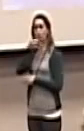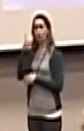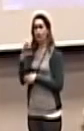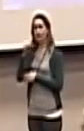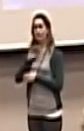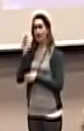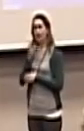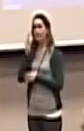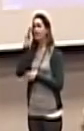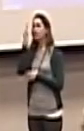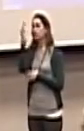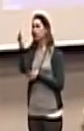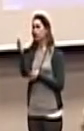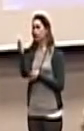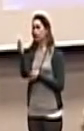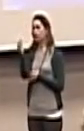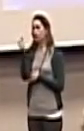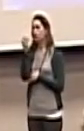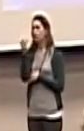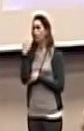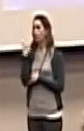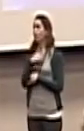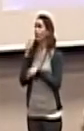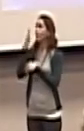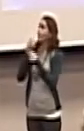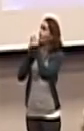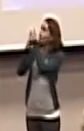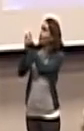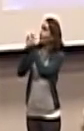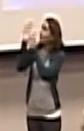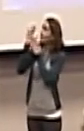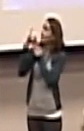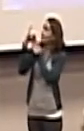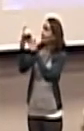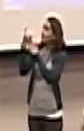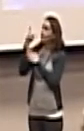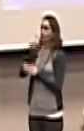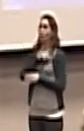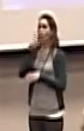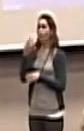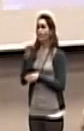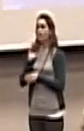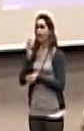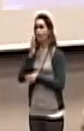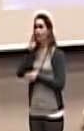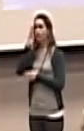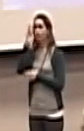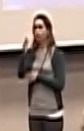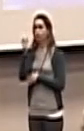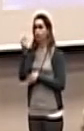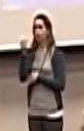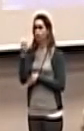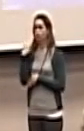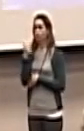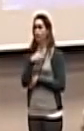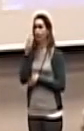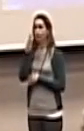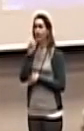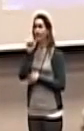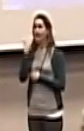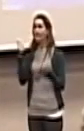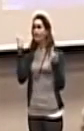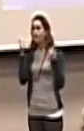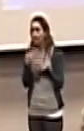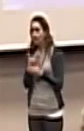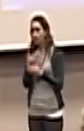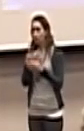our destinations, and so we will follow His leading. He is Lord of our futures, and so we will not fear the